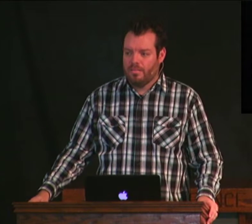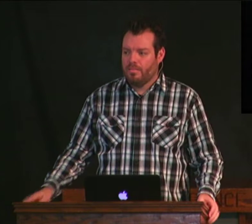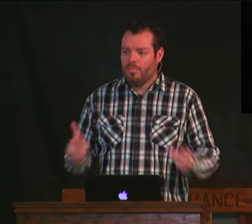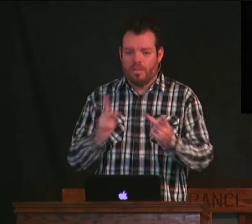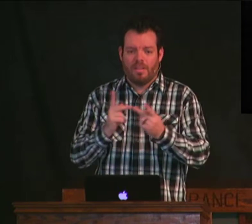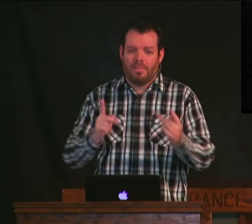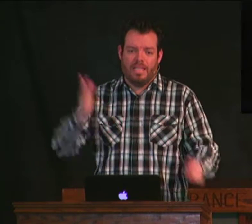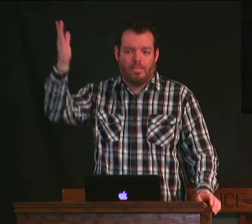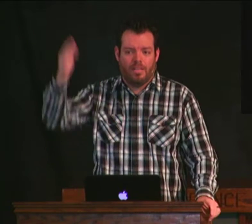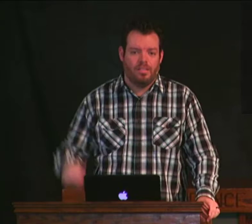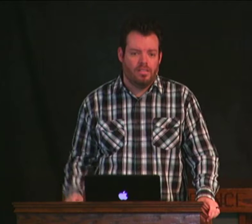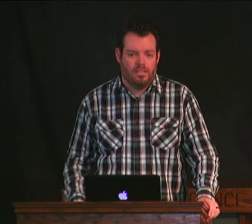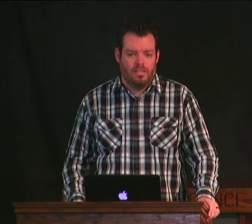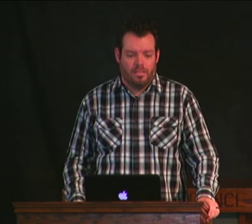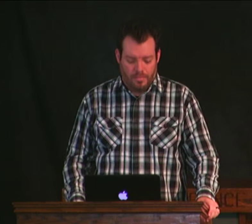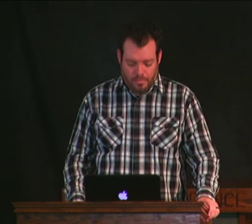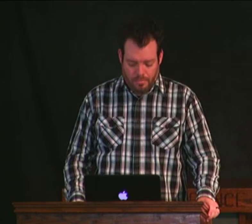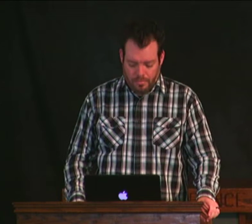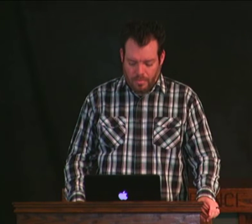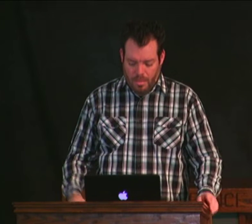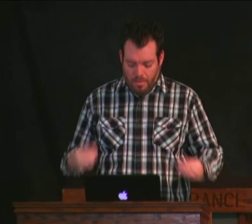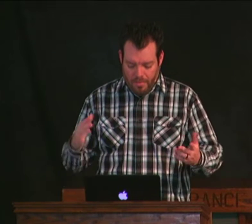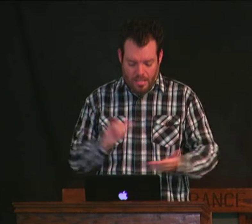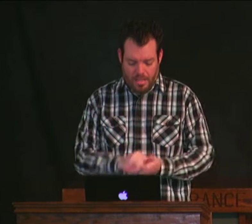A perfect place up there. He provides them.